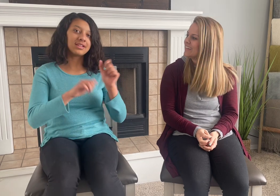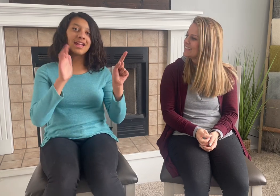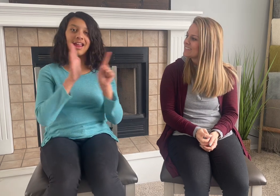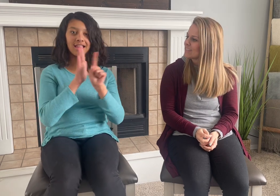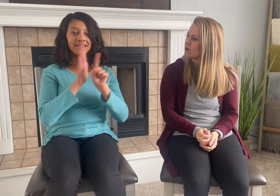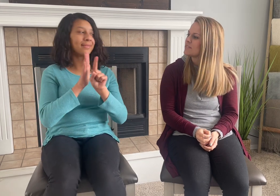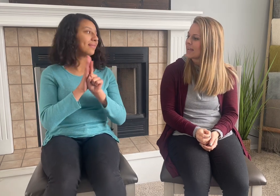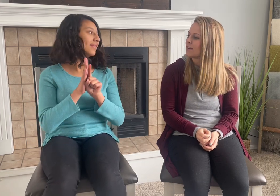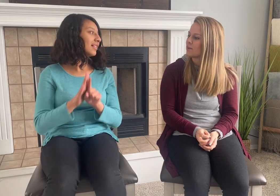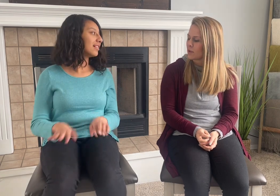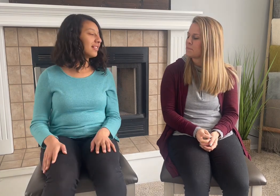So set your alarm.